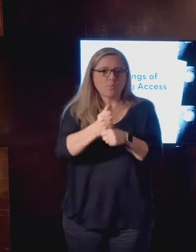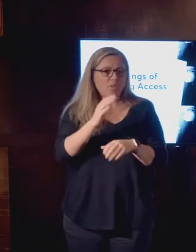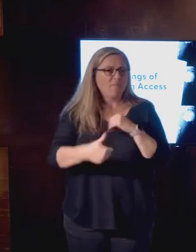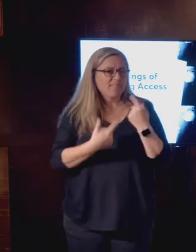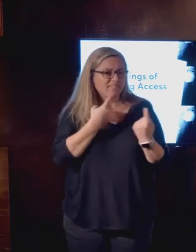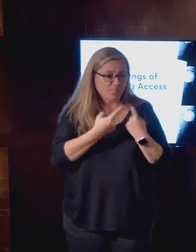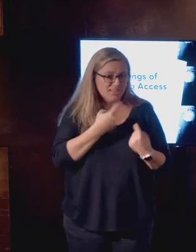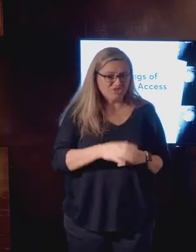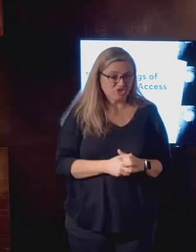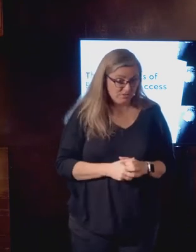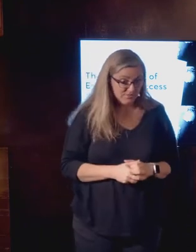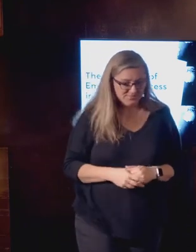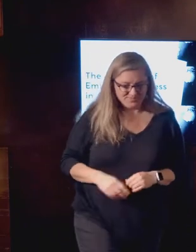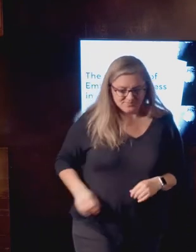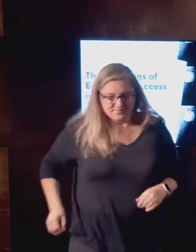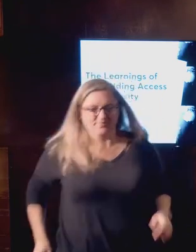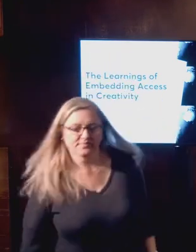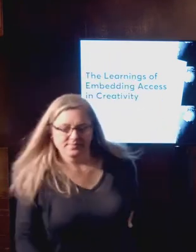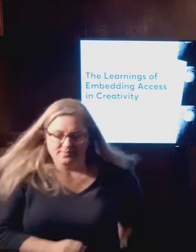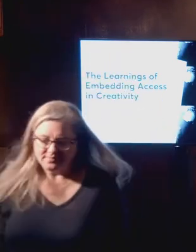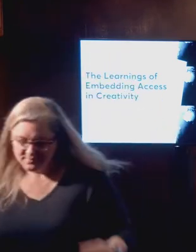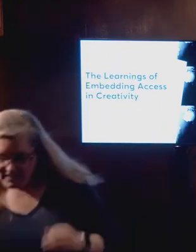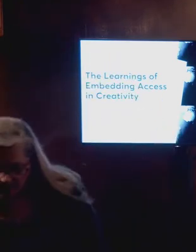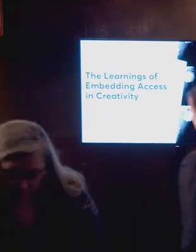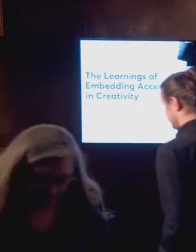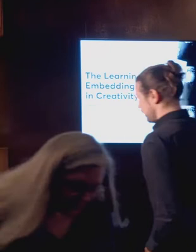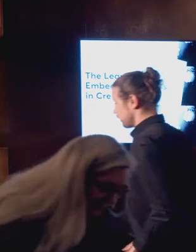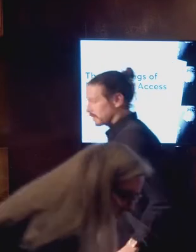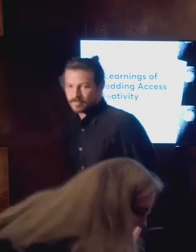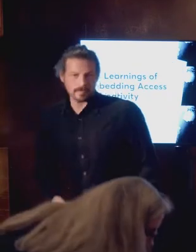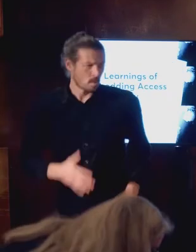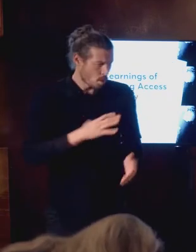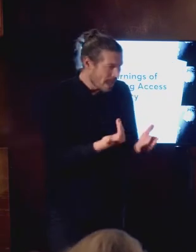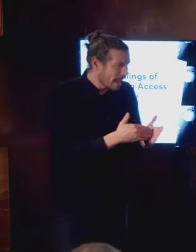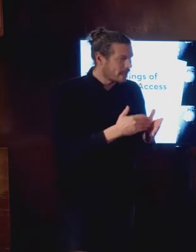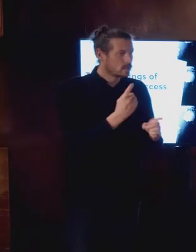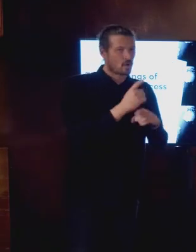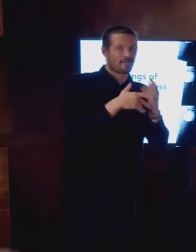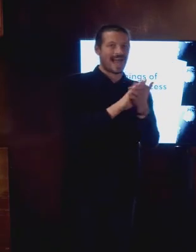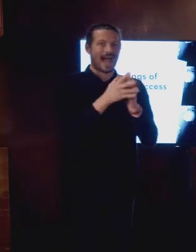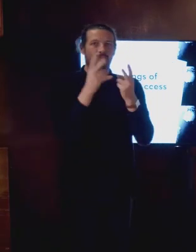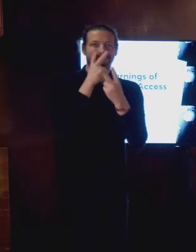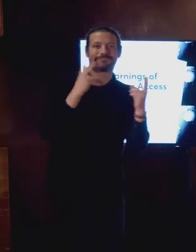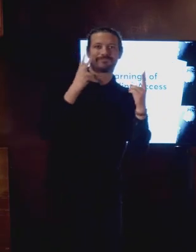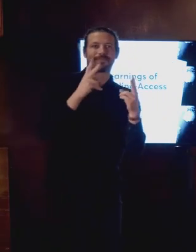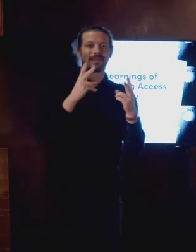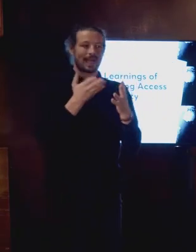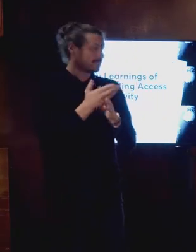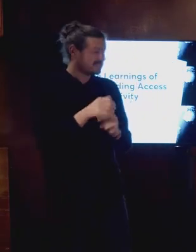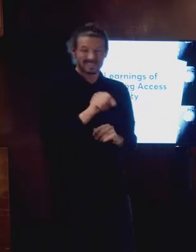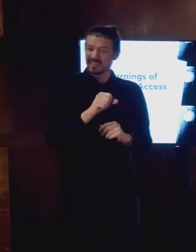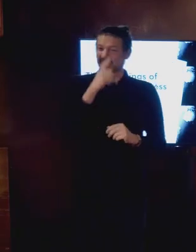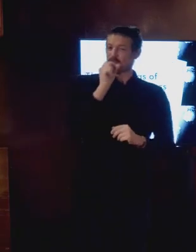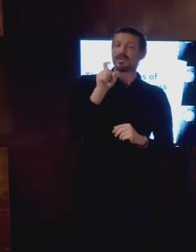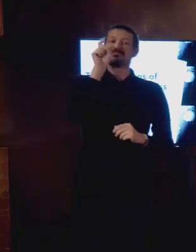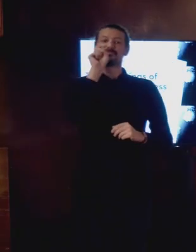Yeah. Emma, do you have anything to say on the aesthetics of access? Yeah, like Beck said, it doesn't have to be boring and dry. It can be exciting,